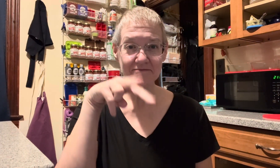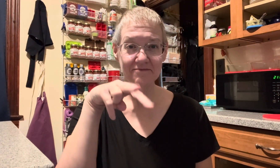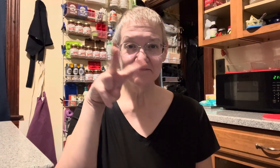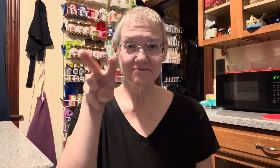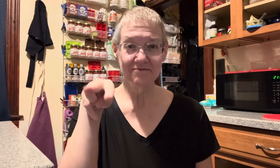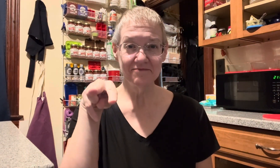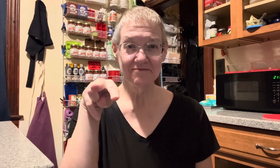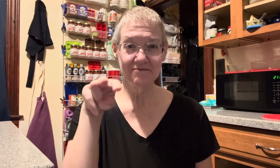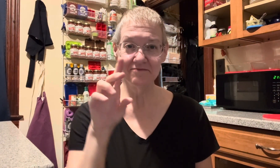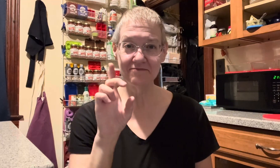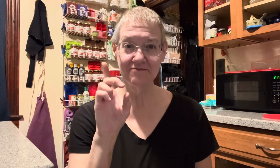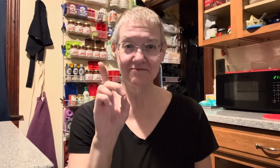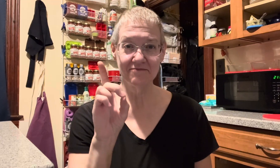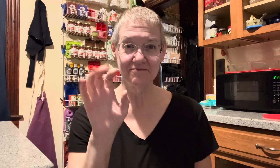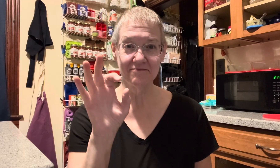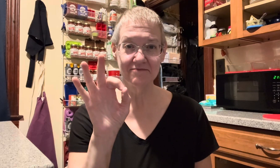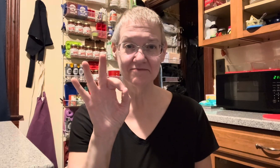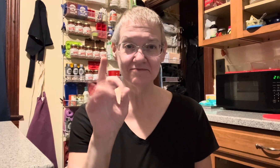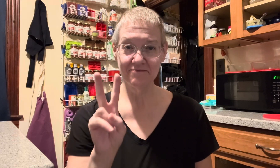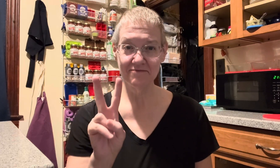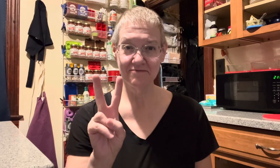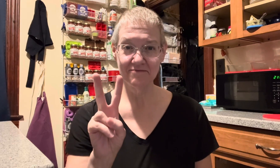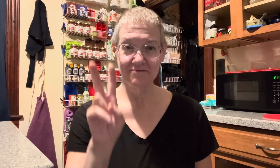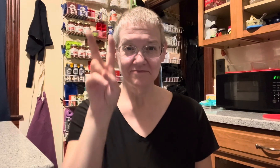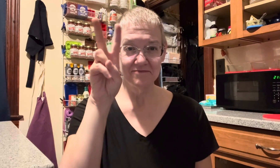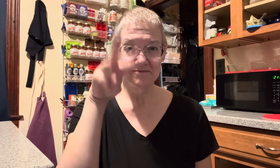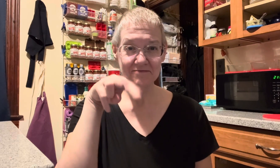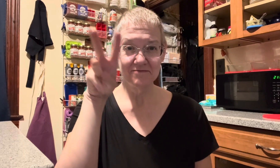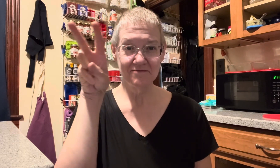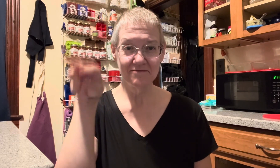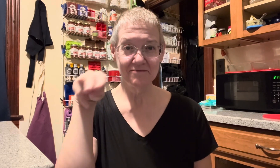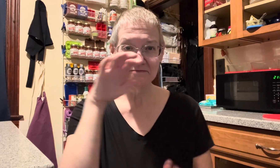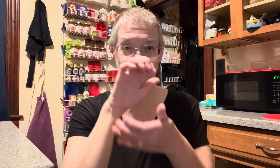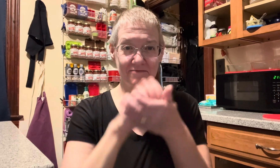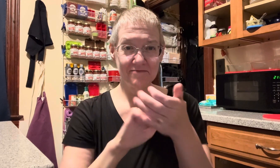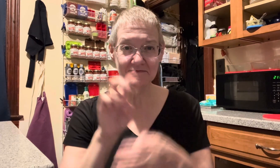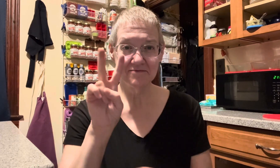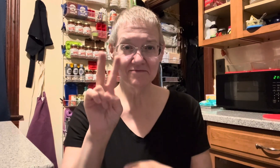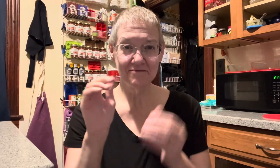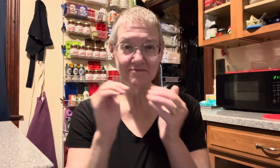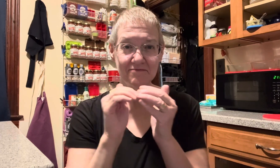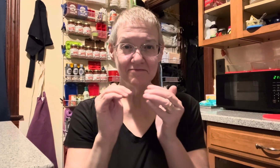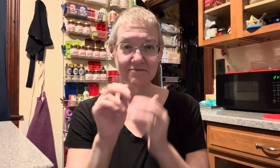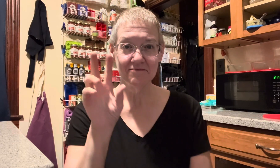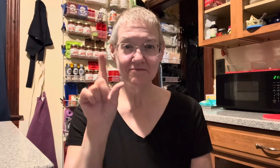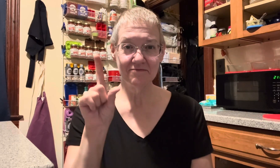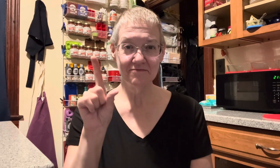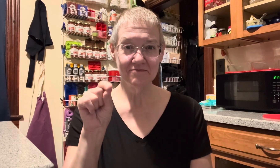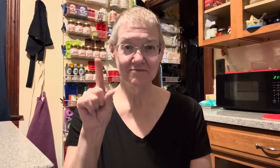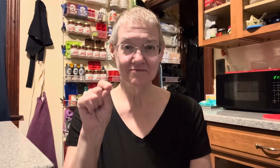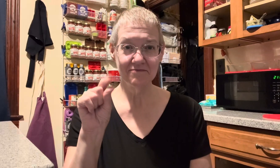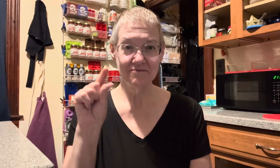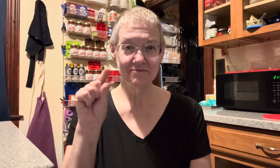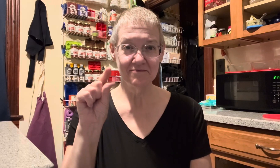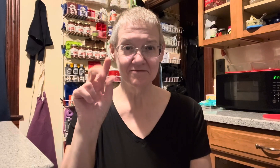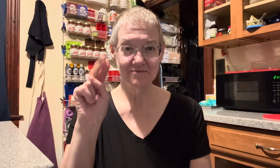There are 22 total carbs and 2 grams of dietary fiber. So 22 minus 2 equals 20 grams of